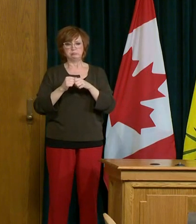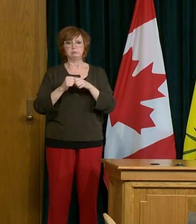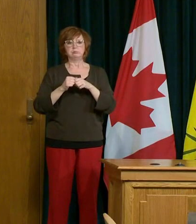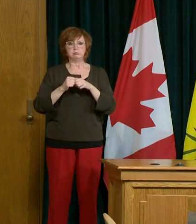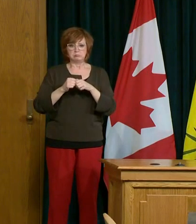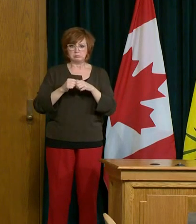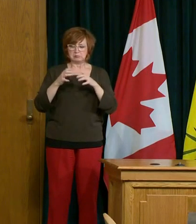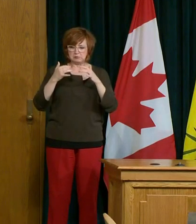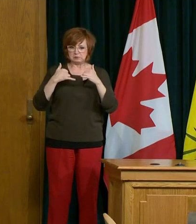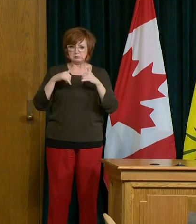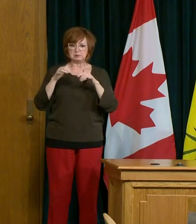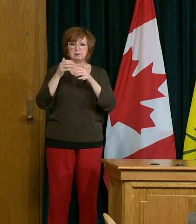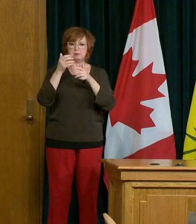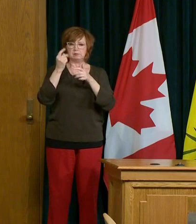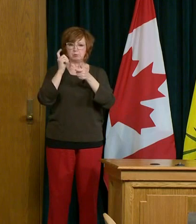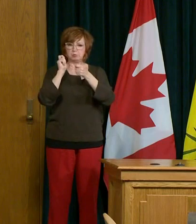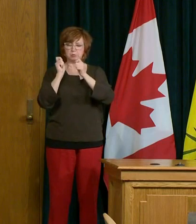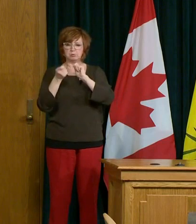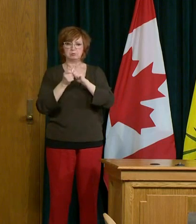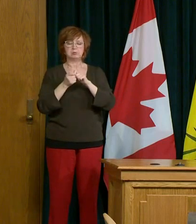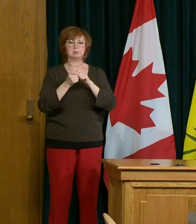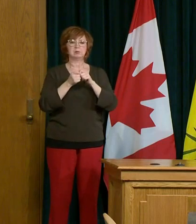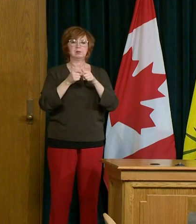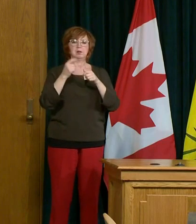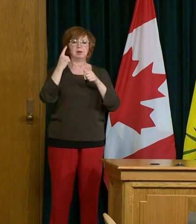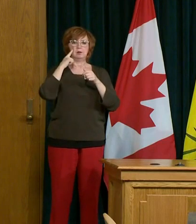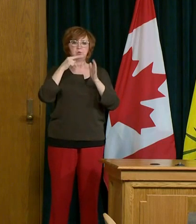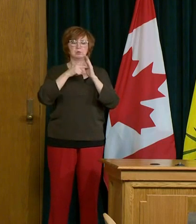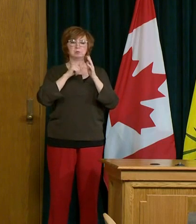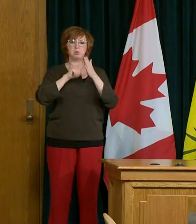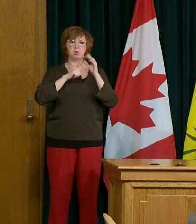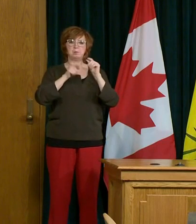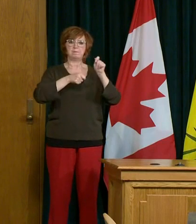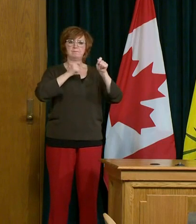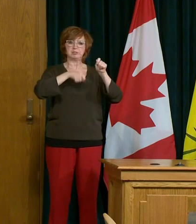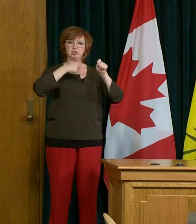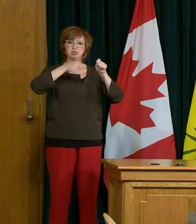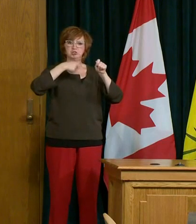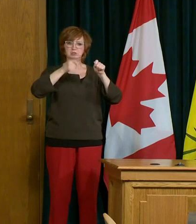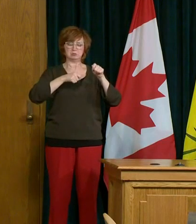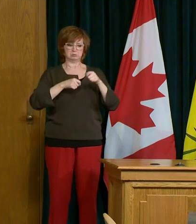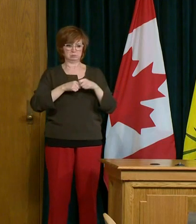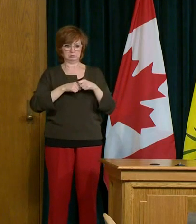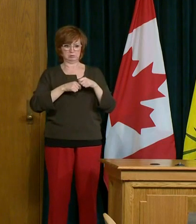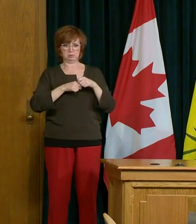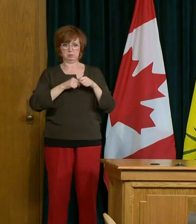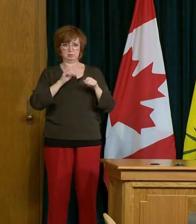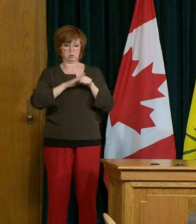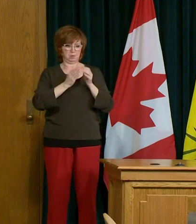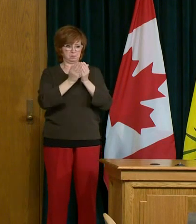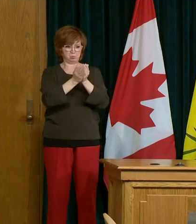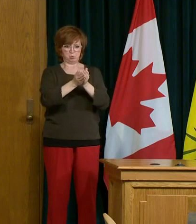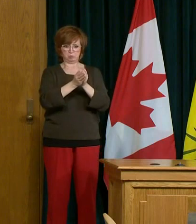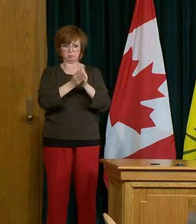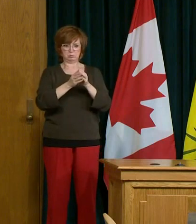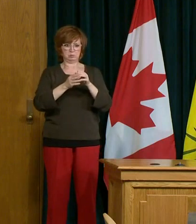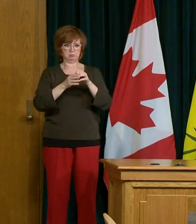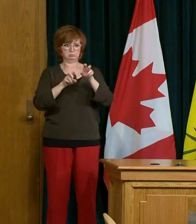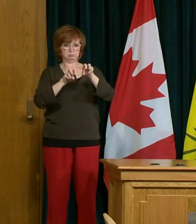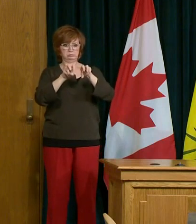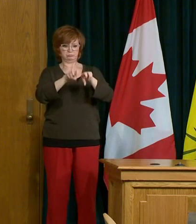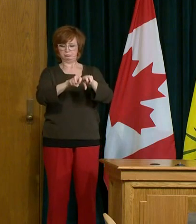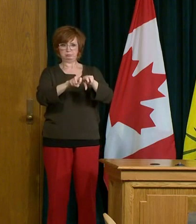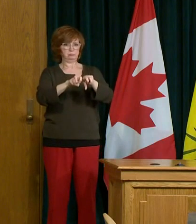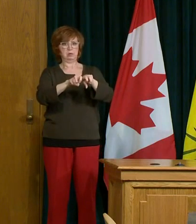how guidelines will be interpreted if you're fishing or on a boat where you don't necessarily have to be from the same household, for example. So there's some of